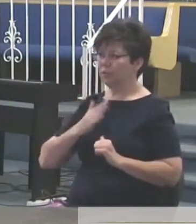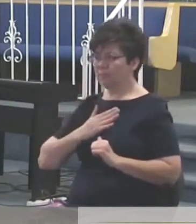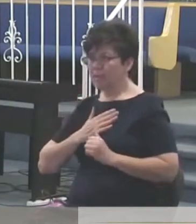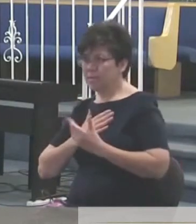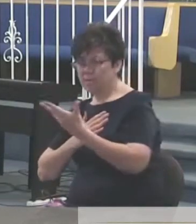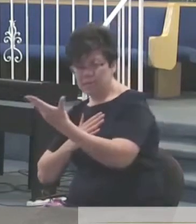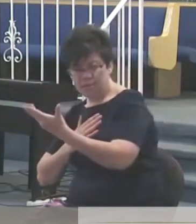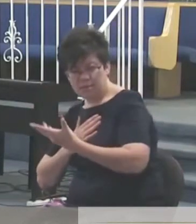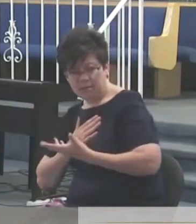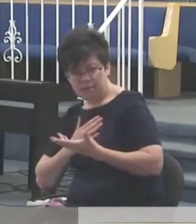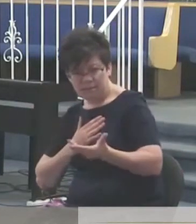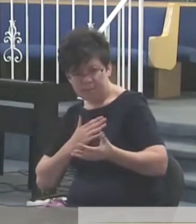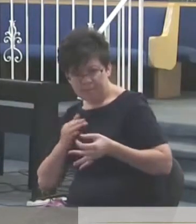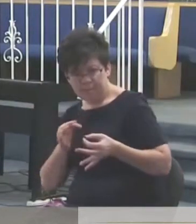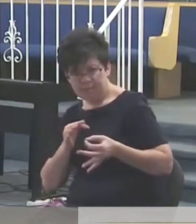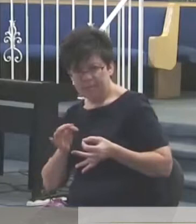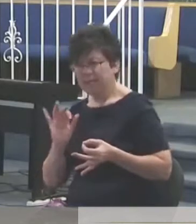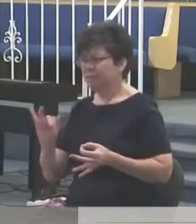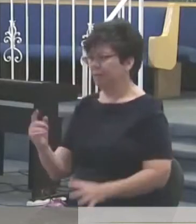with him.